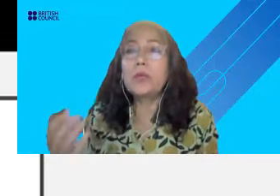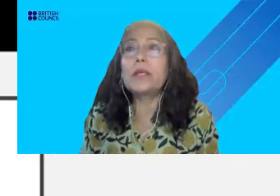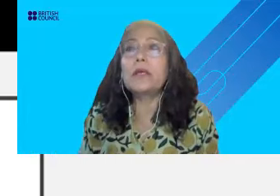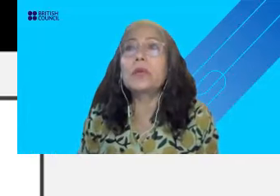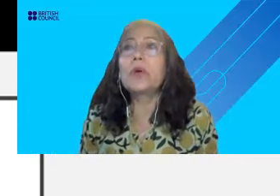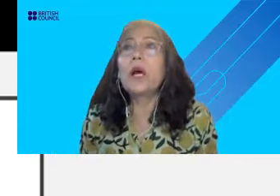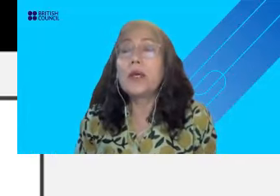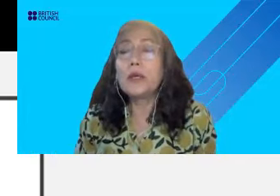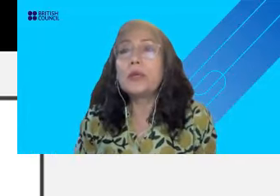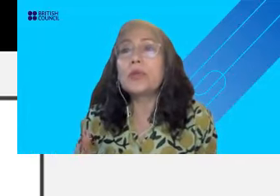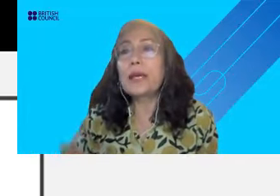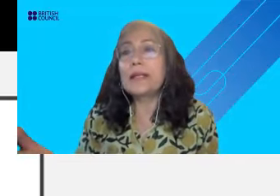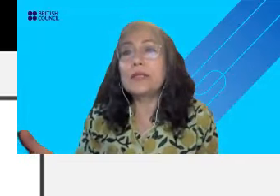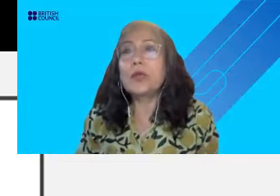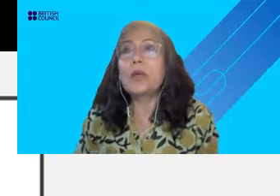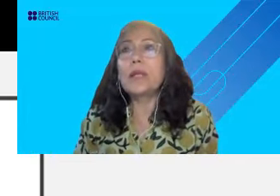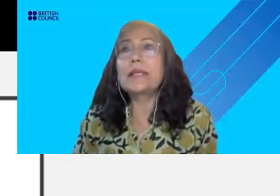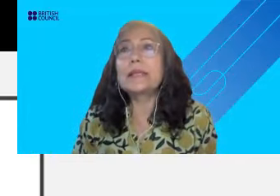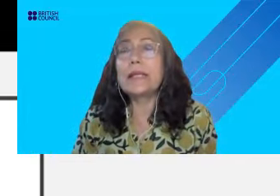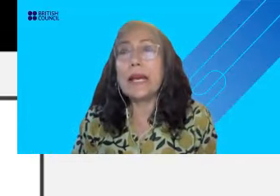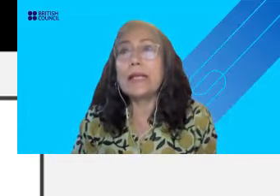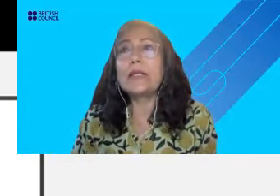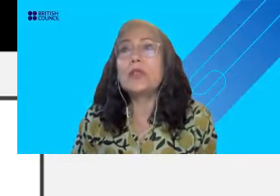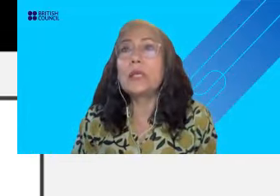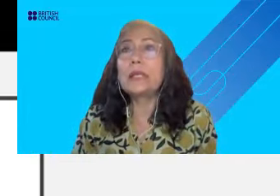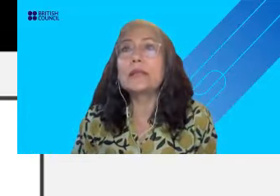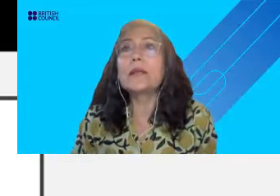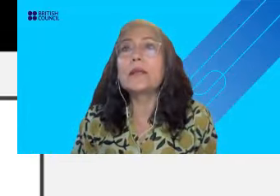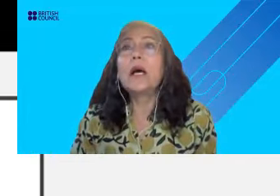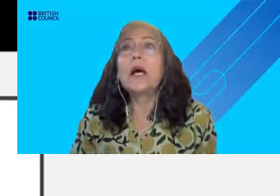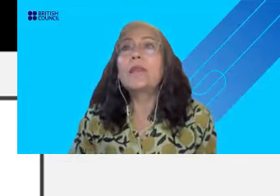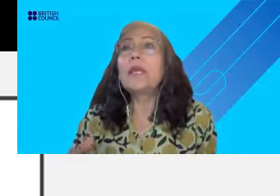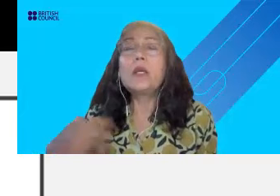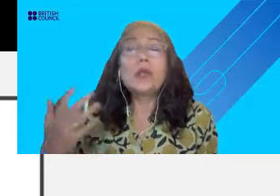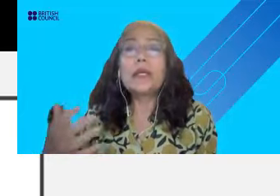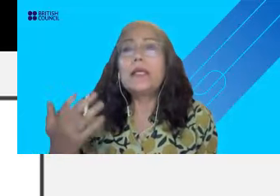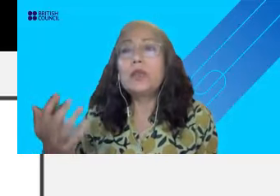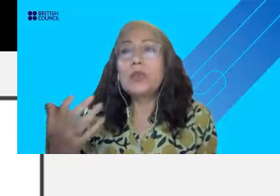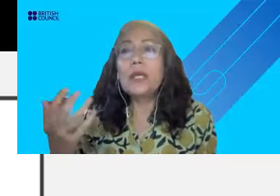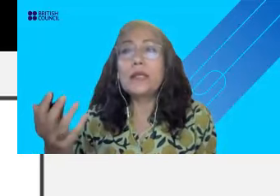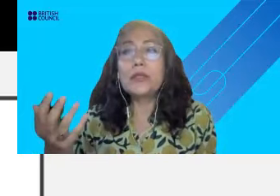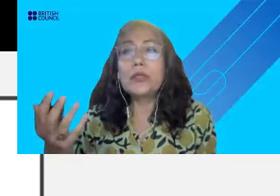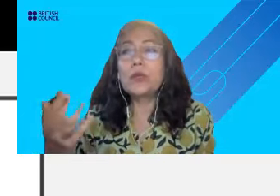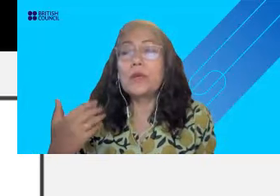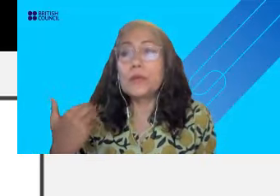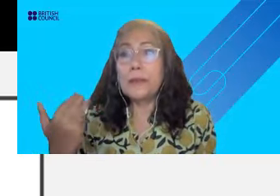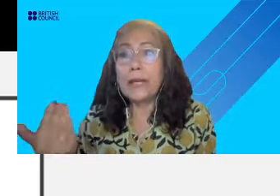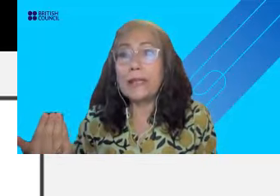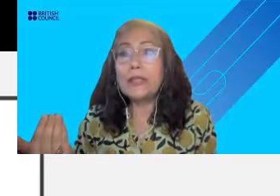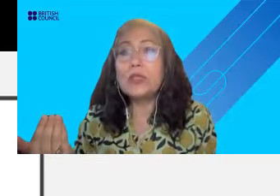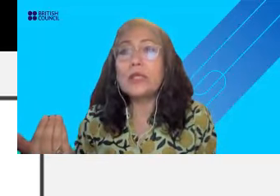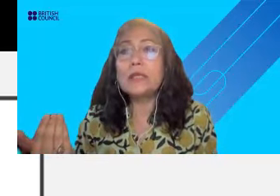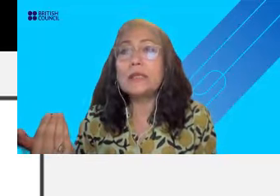to put it into use so that it's not wasted and adding to the litter? They need to think this through. If